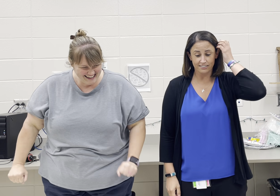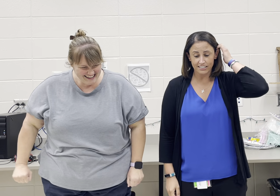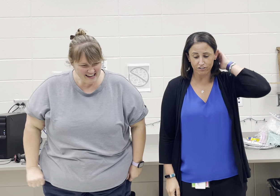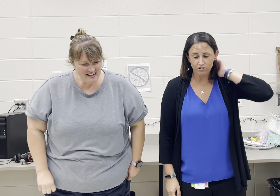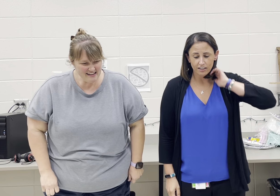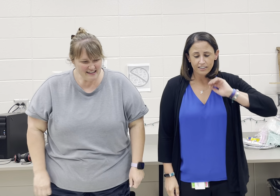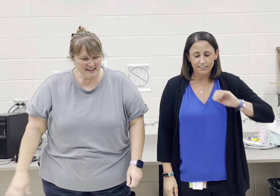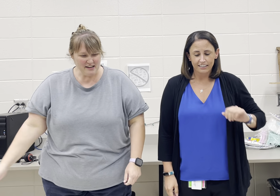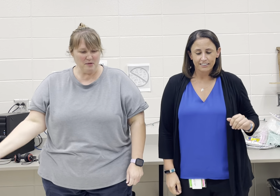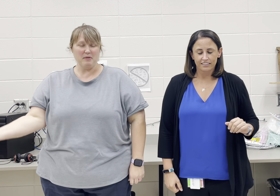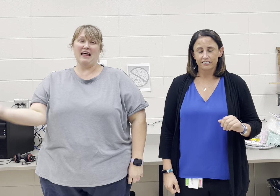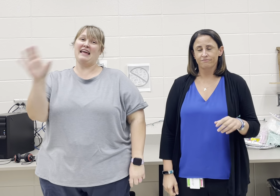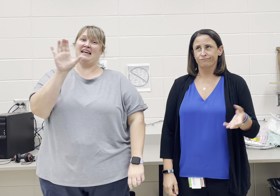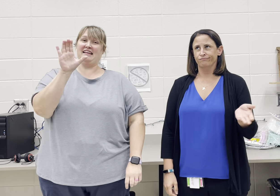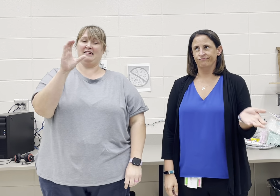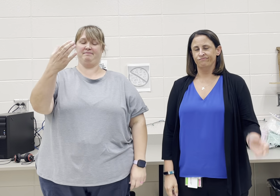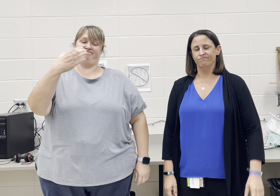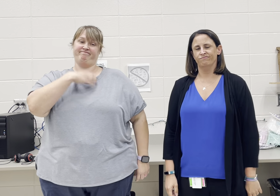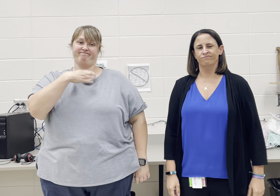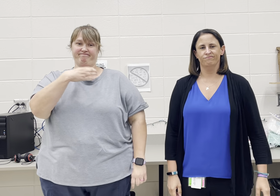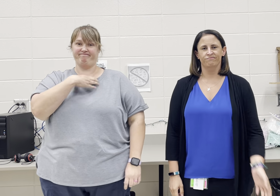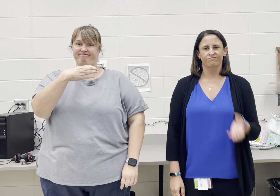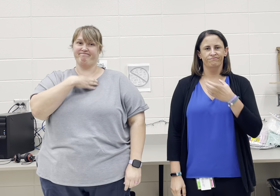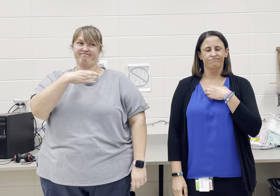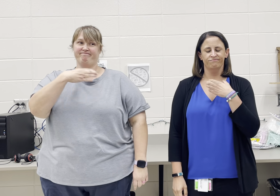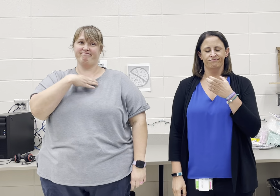several. Complain.